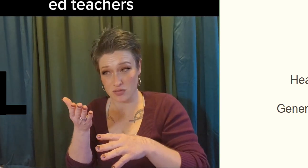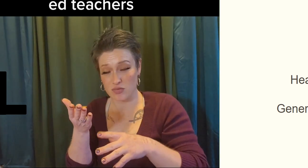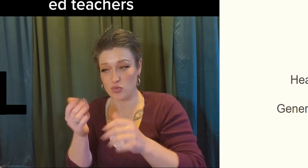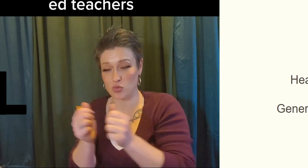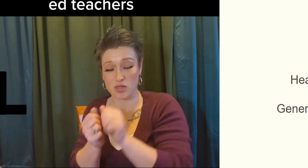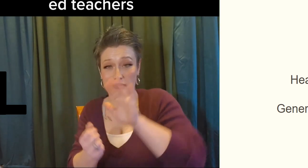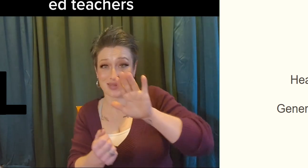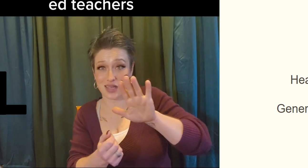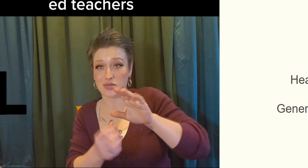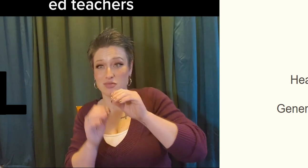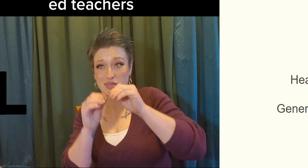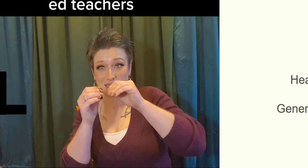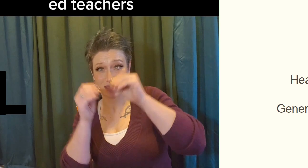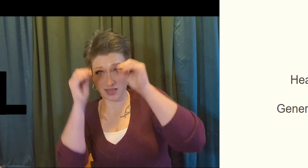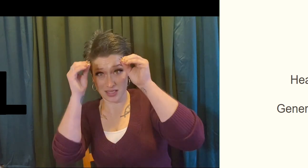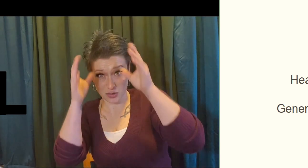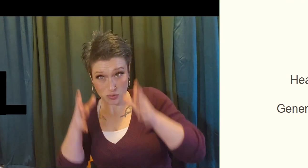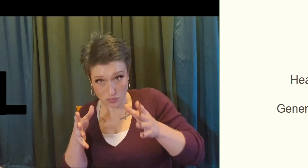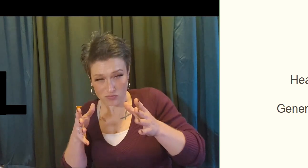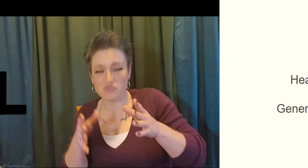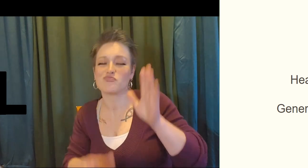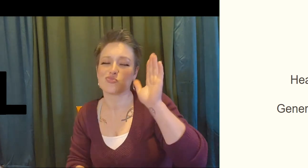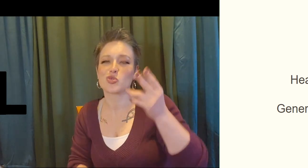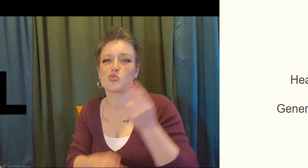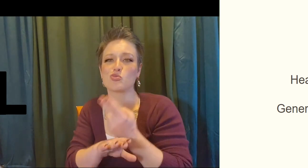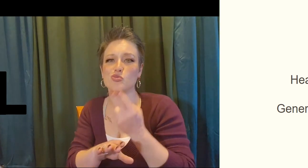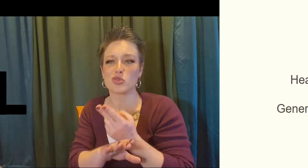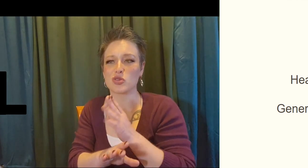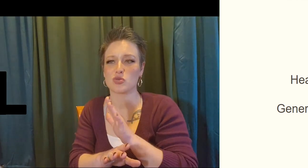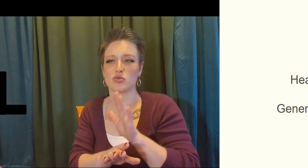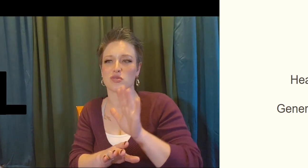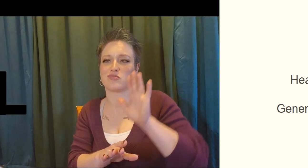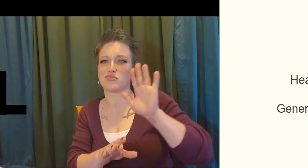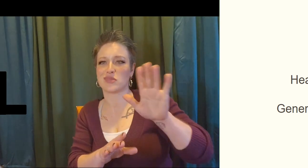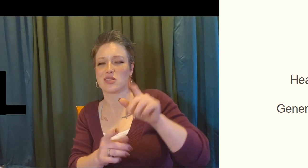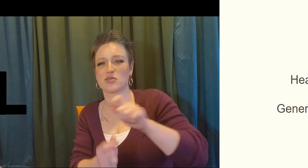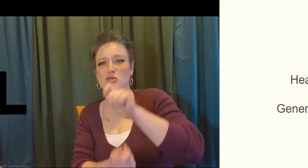specialists or special ed teachers, we'll talk about their specific speciality.